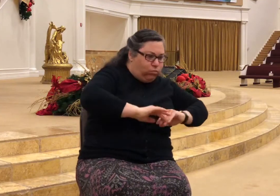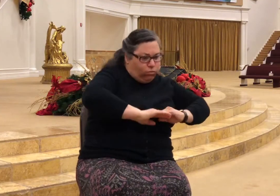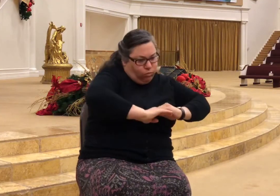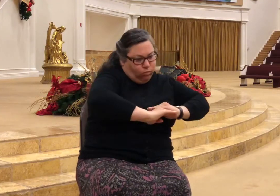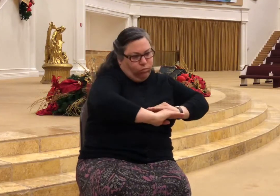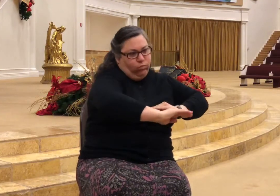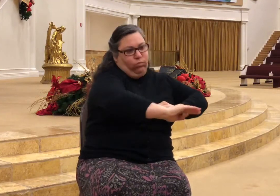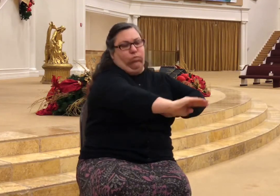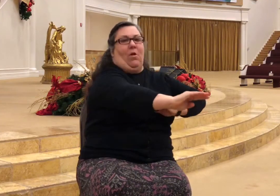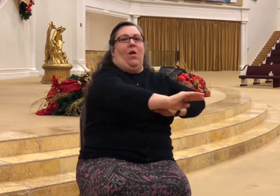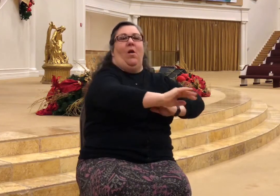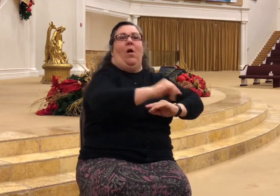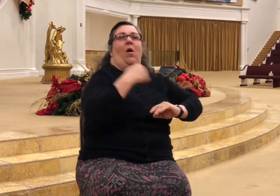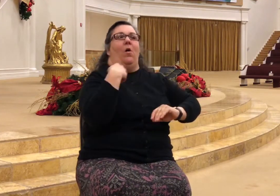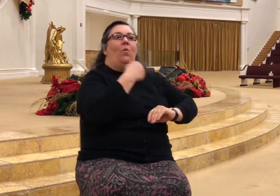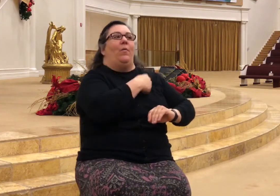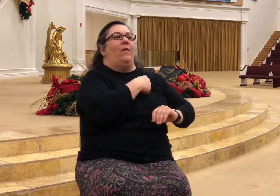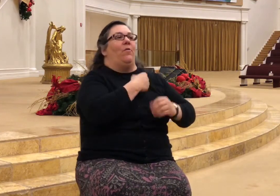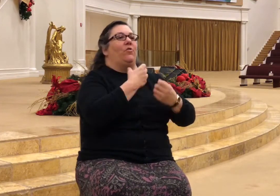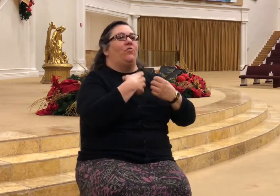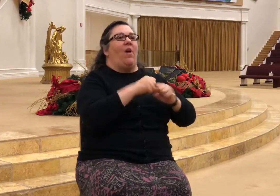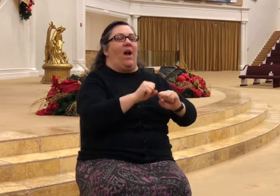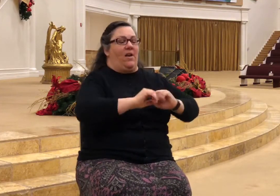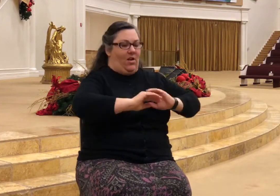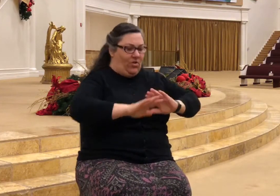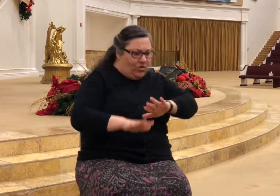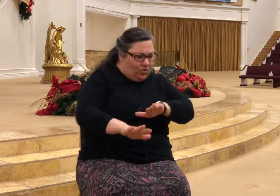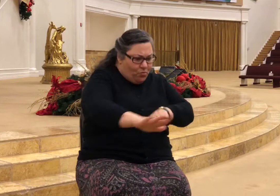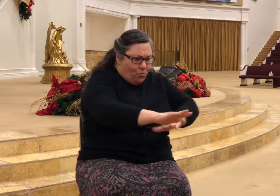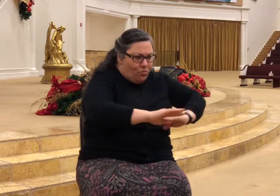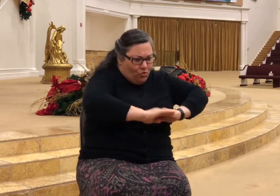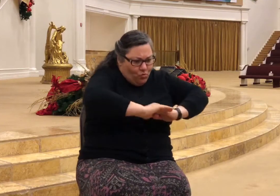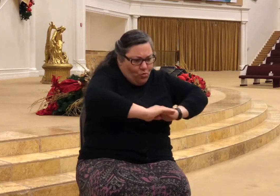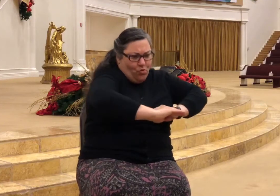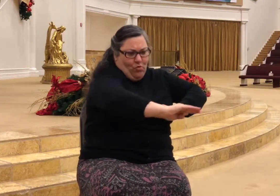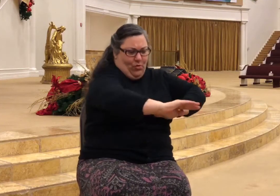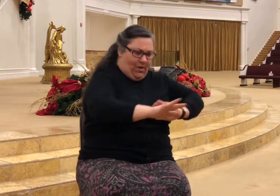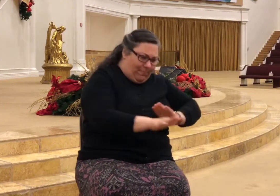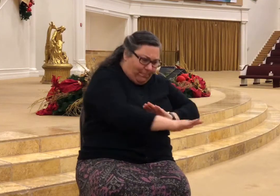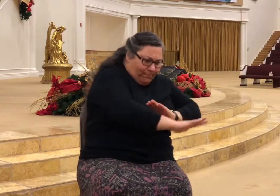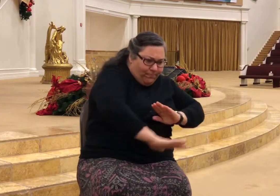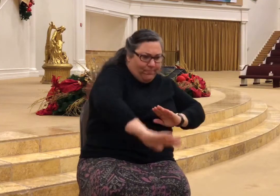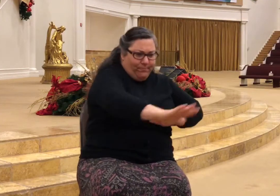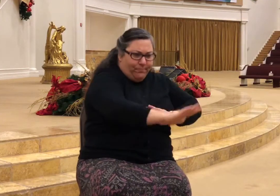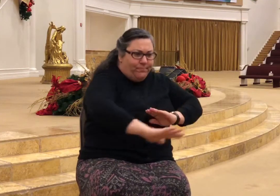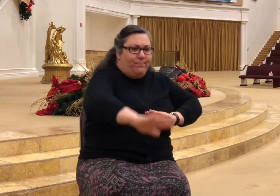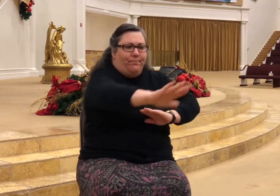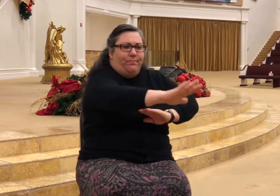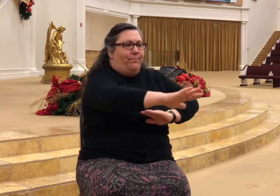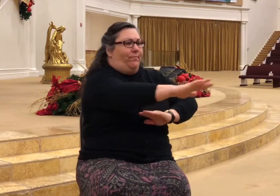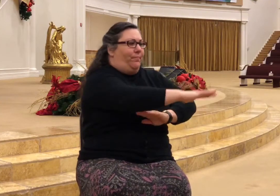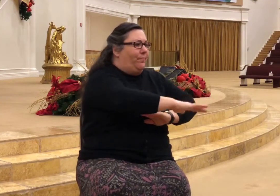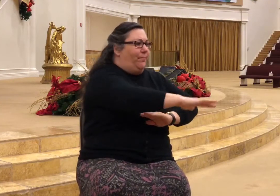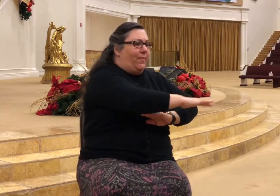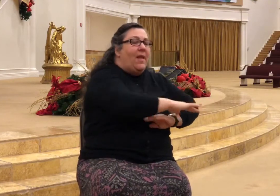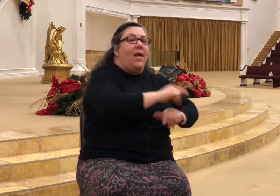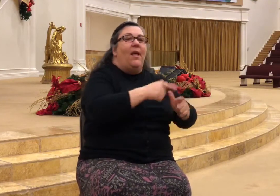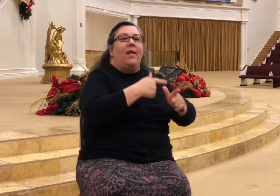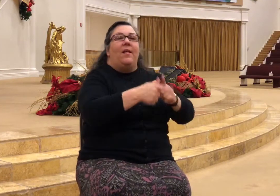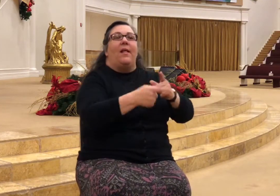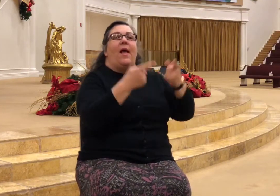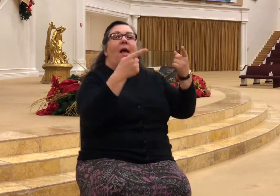there waiting around, getting concrete smoothed out, and got that sanctuary ground. And then on Sunday, we had the